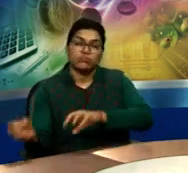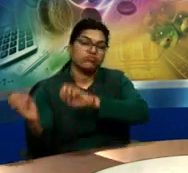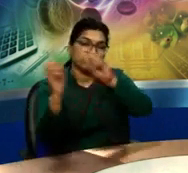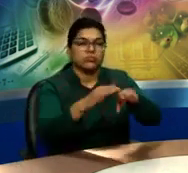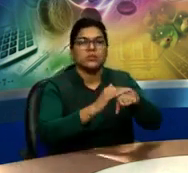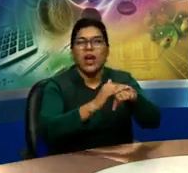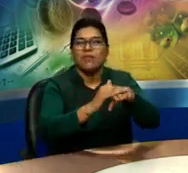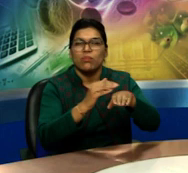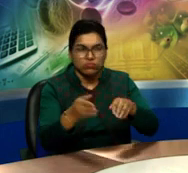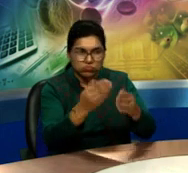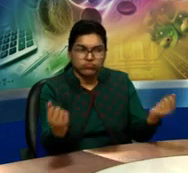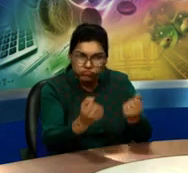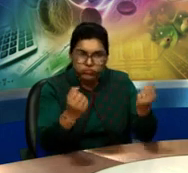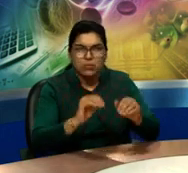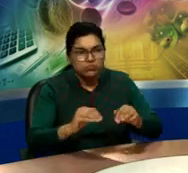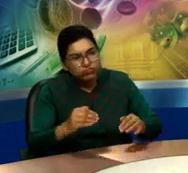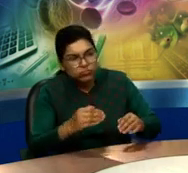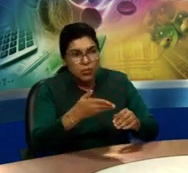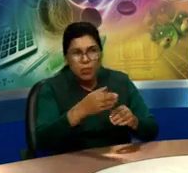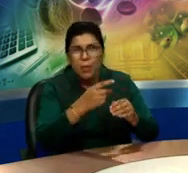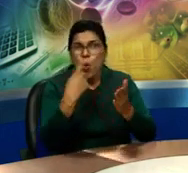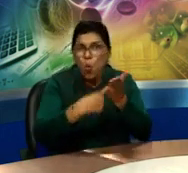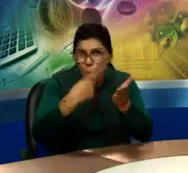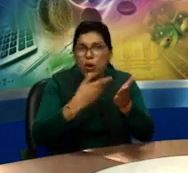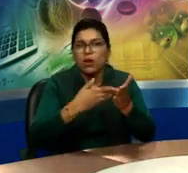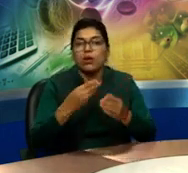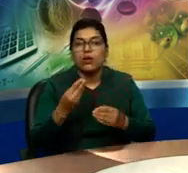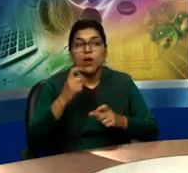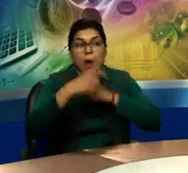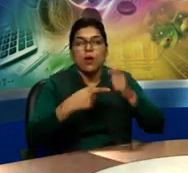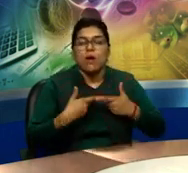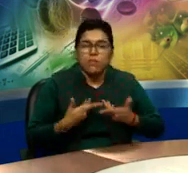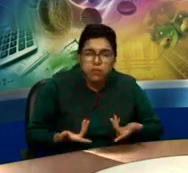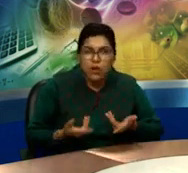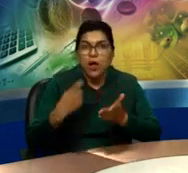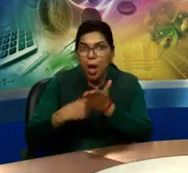also not beneficial for the children and for the society as well.